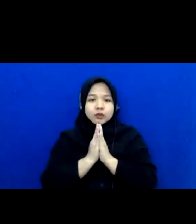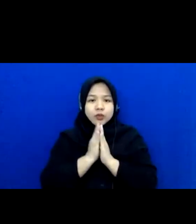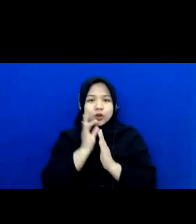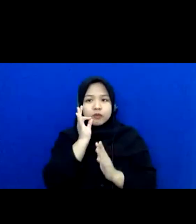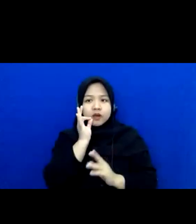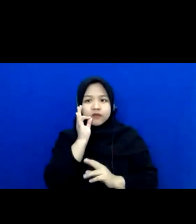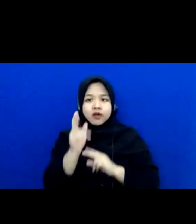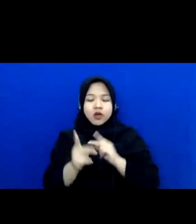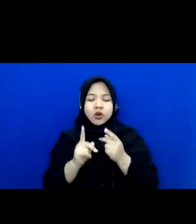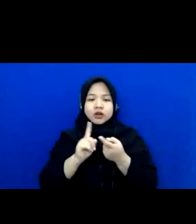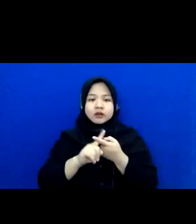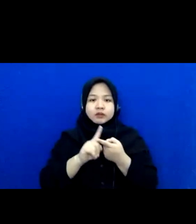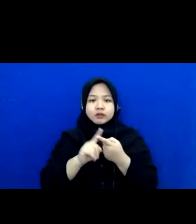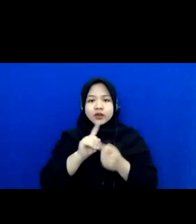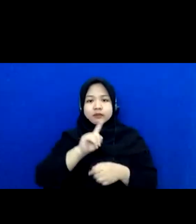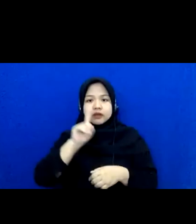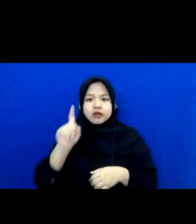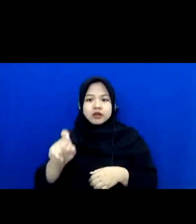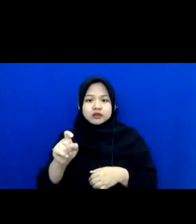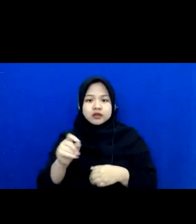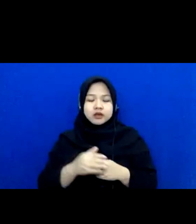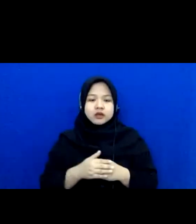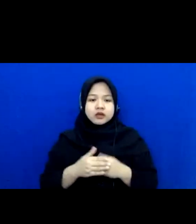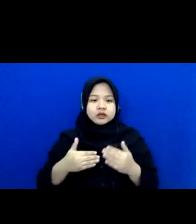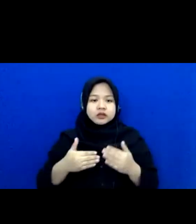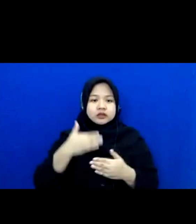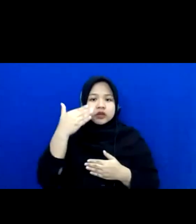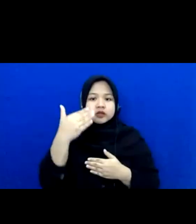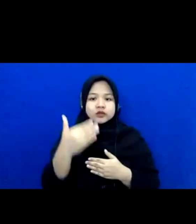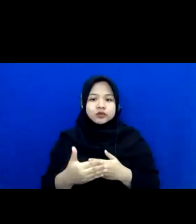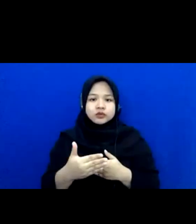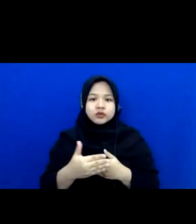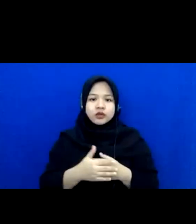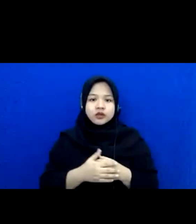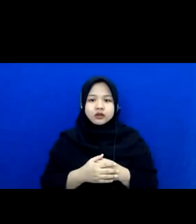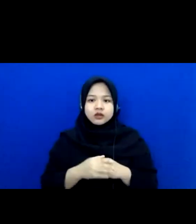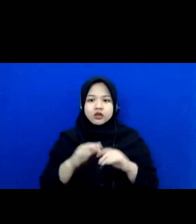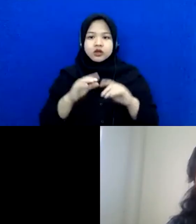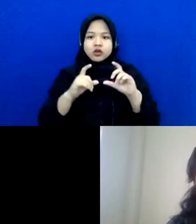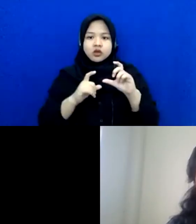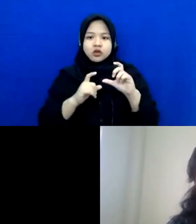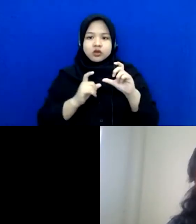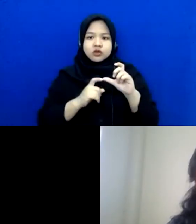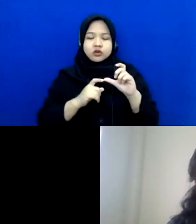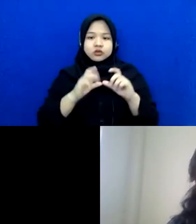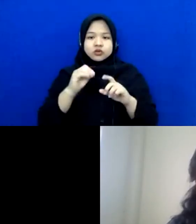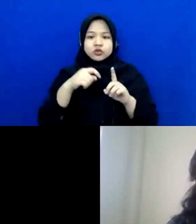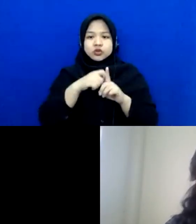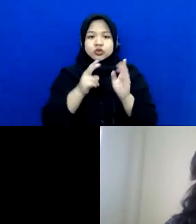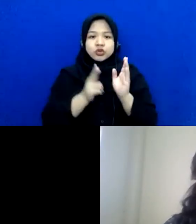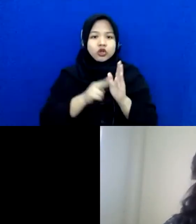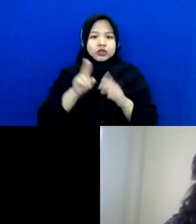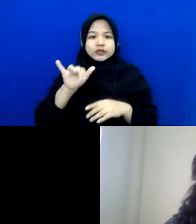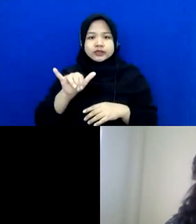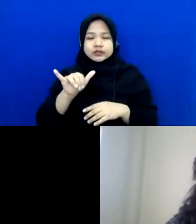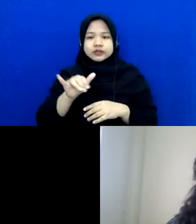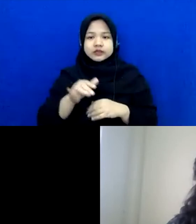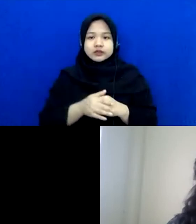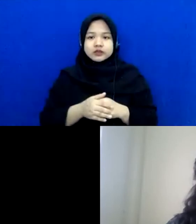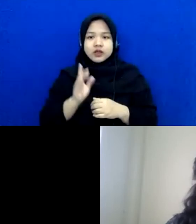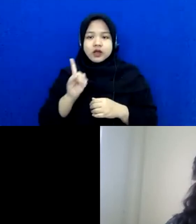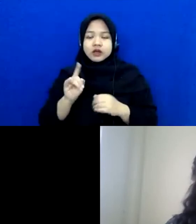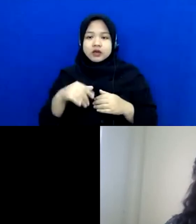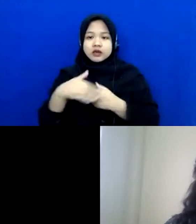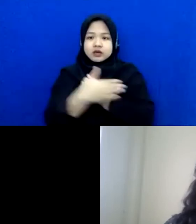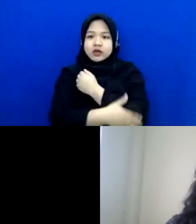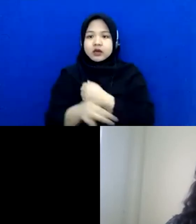of us. So I'd like to move on to Sokni. You know, same question to you, because it's a different country. I